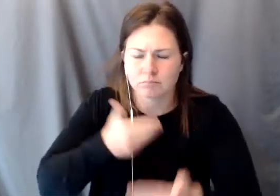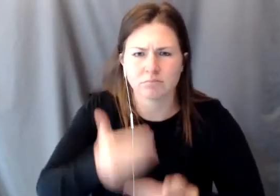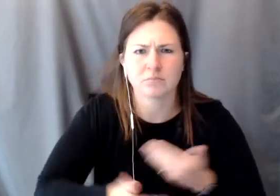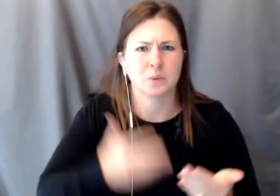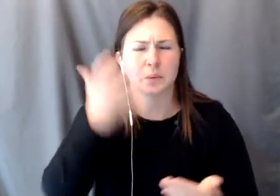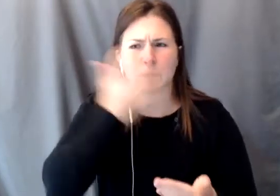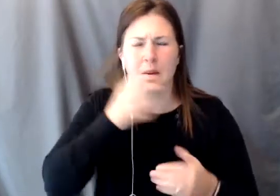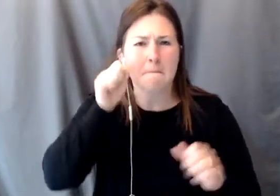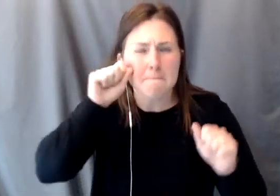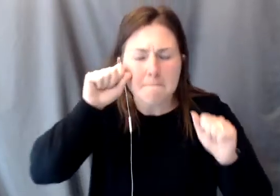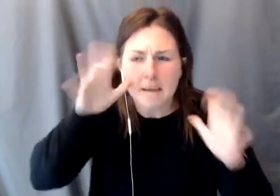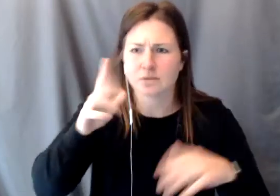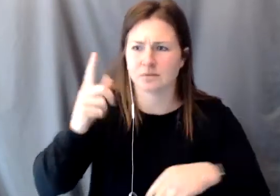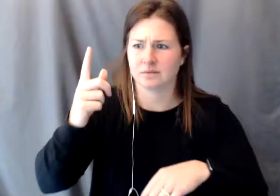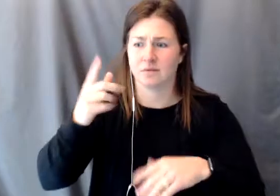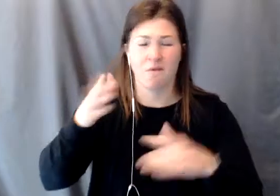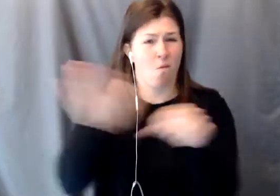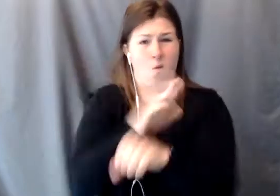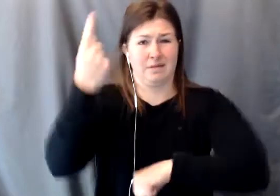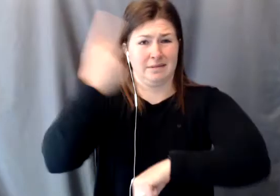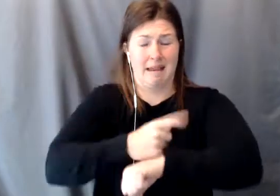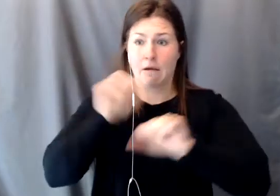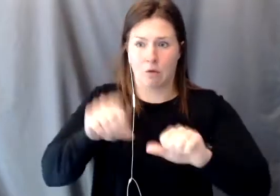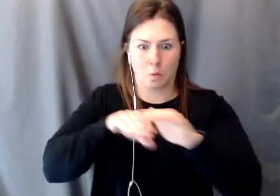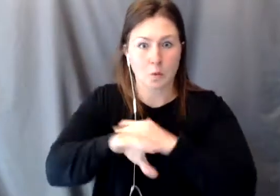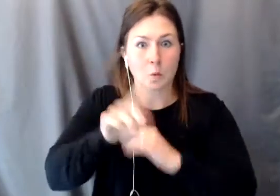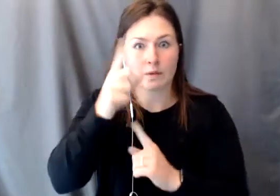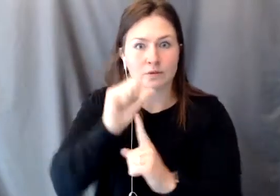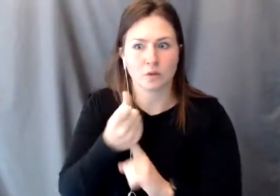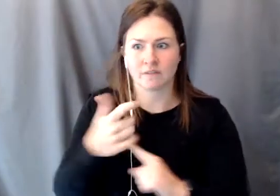or go into a situation and not feel like I needed to drink to get through it.